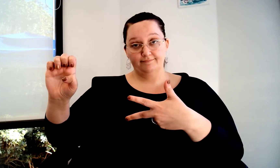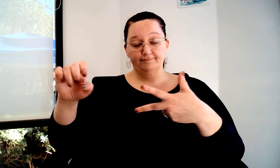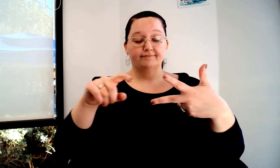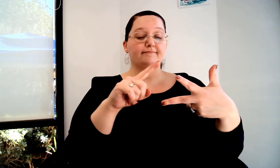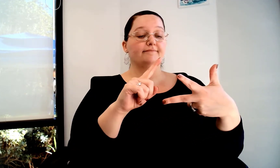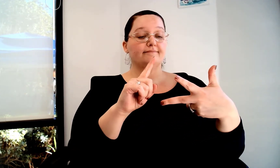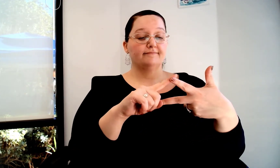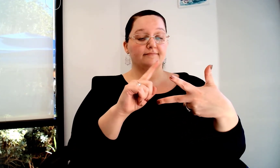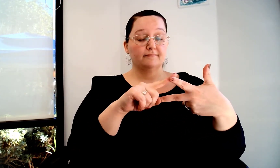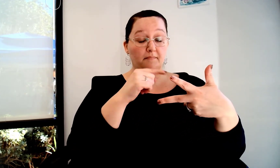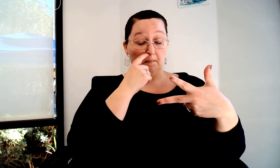The second,